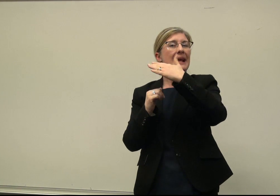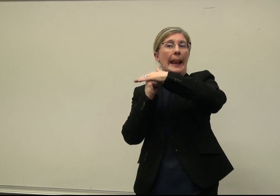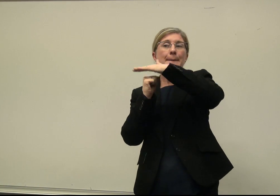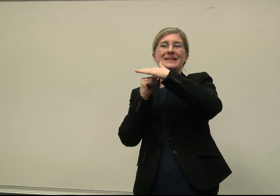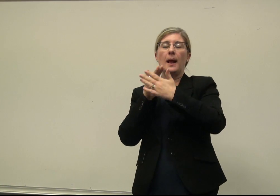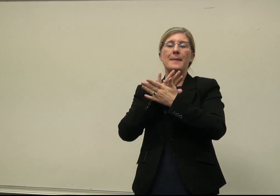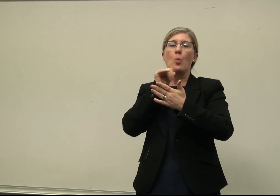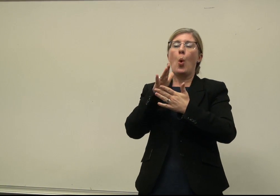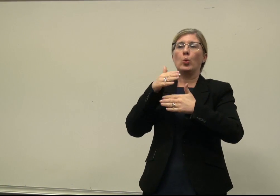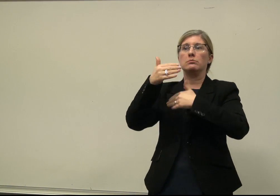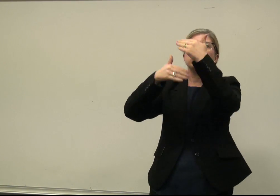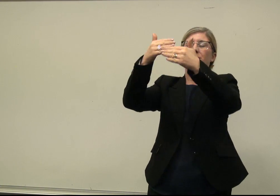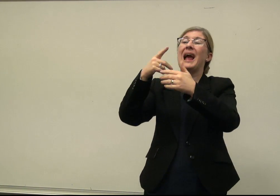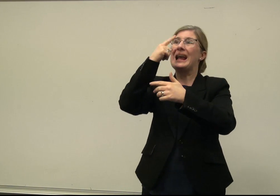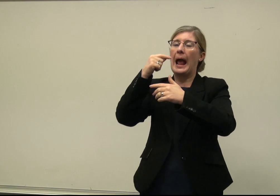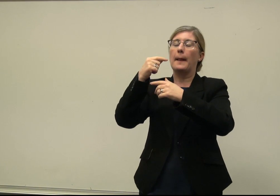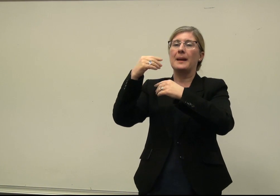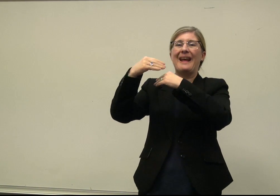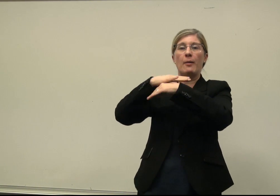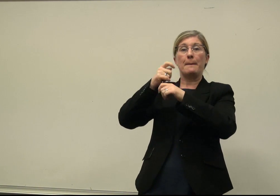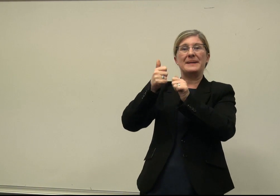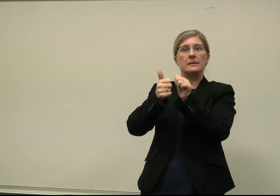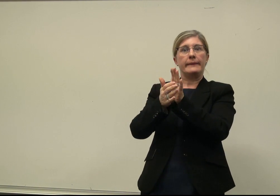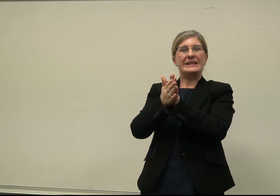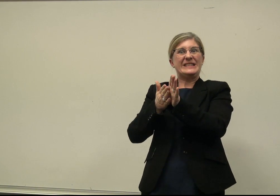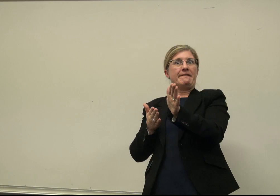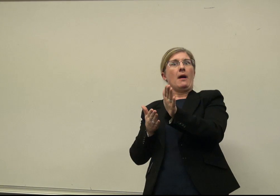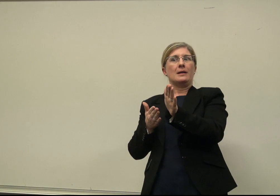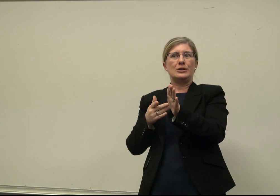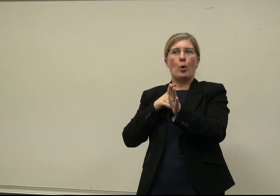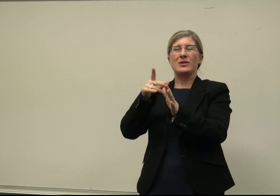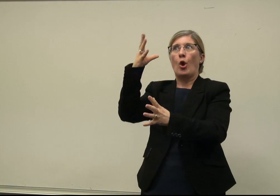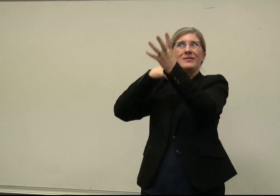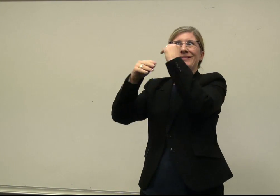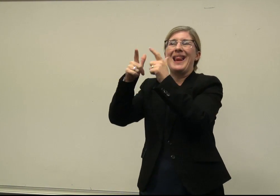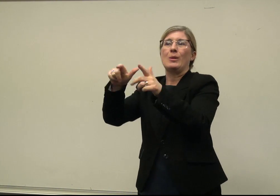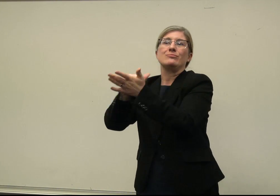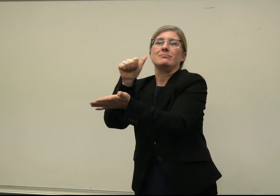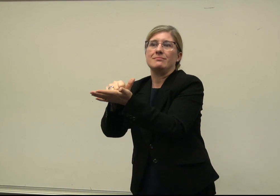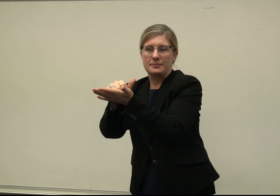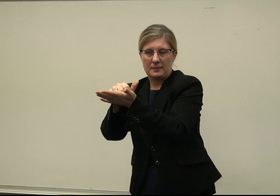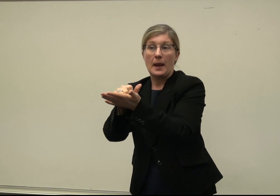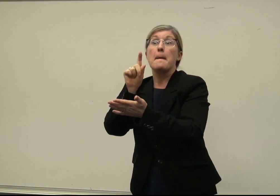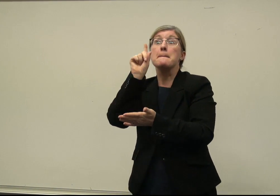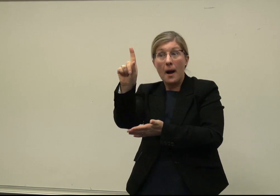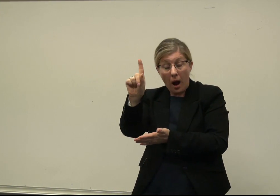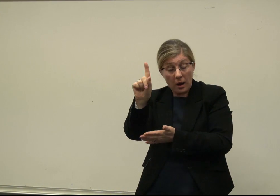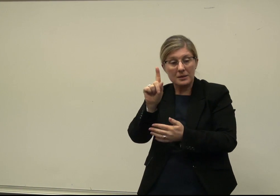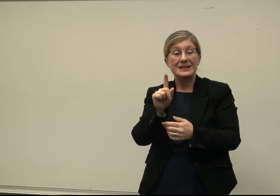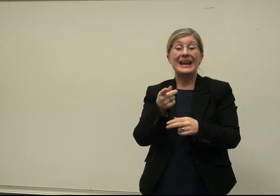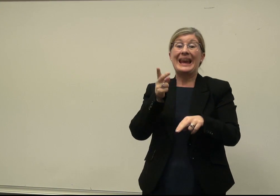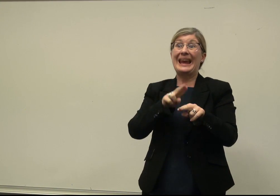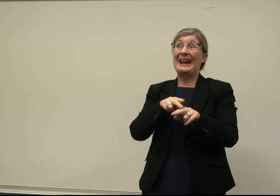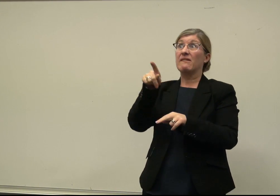rapidly, and it's more of a disadvantage than an advantage. However, if a child hears the language not only